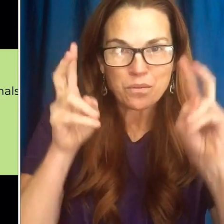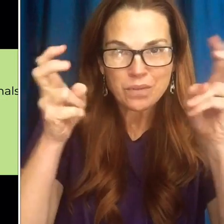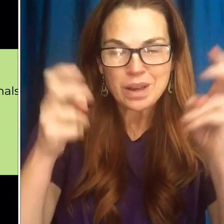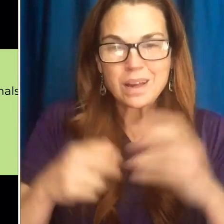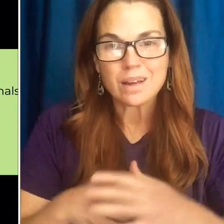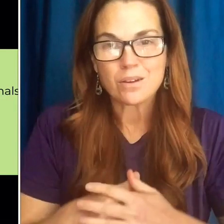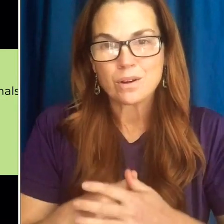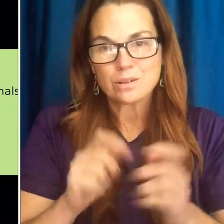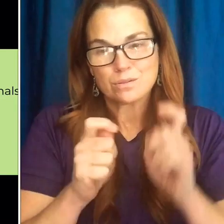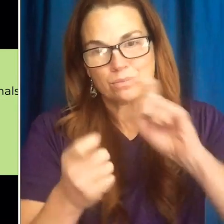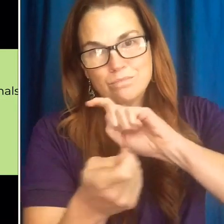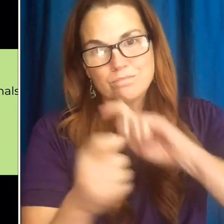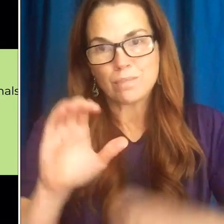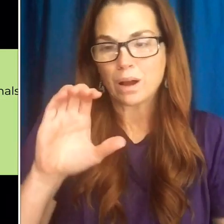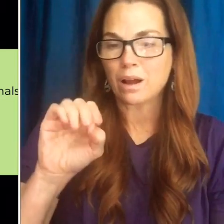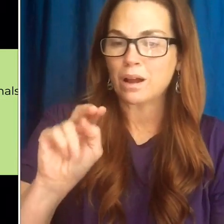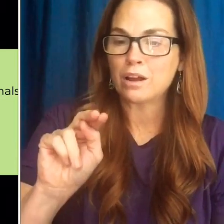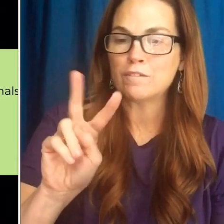transforming,